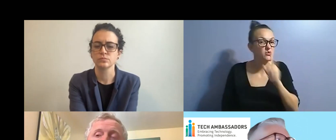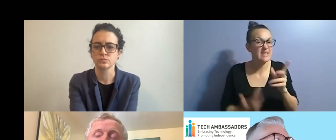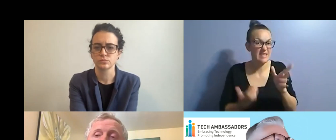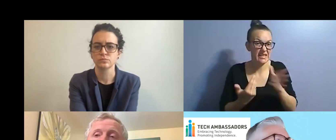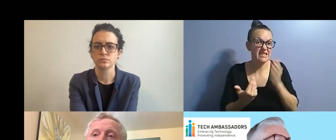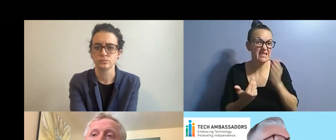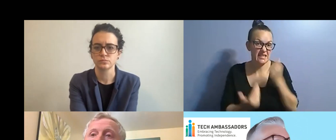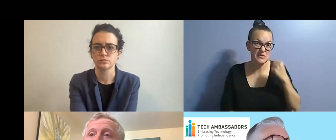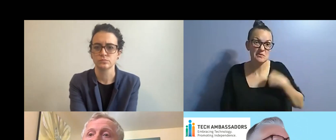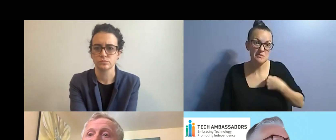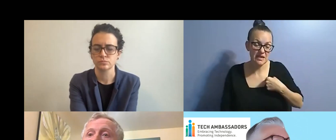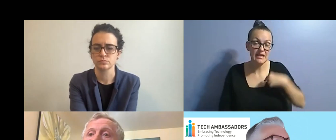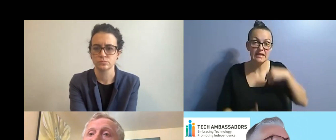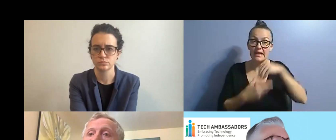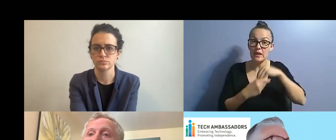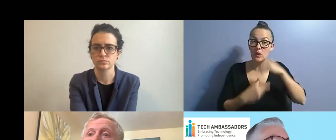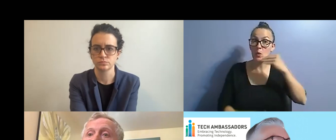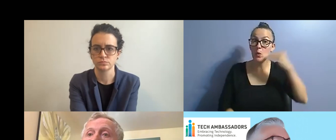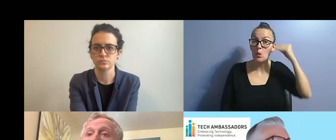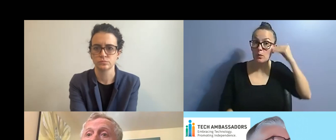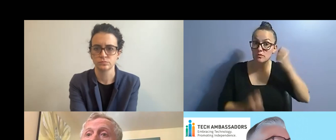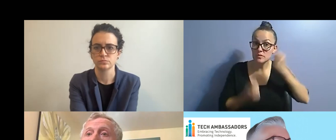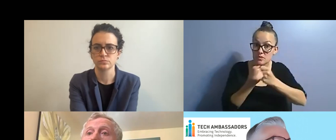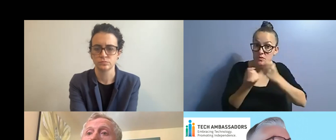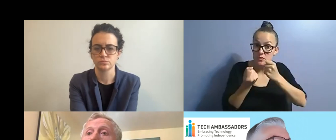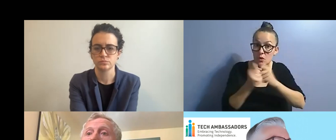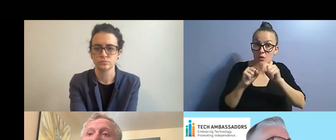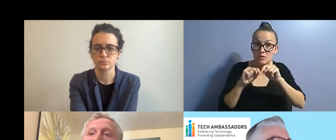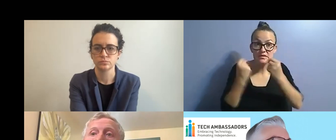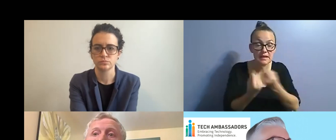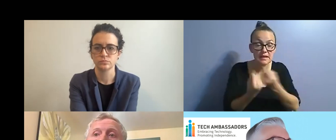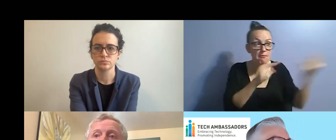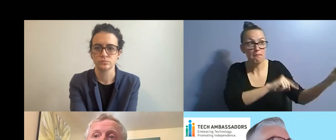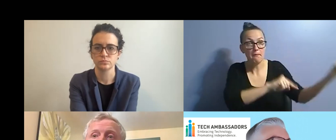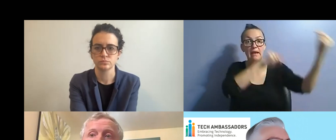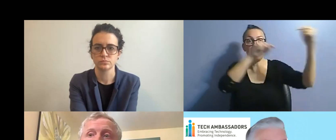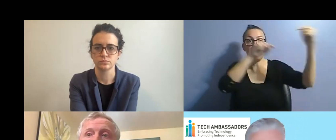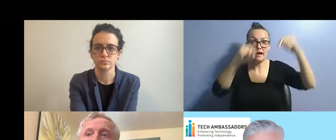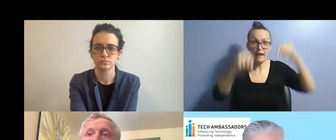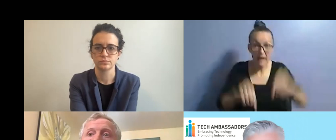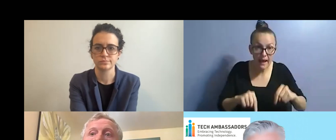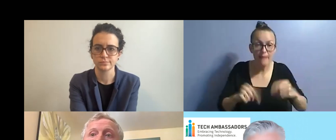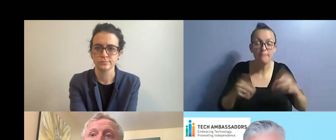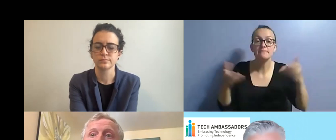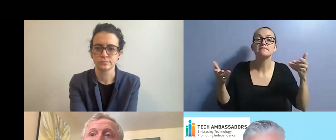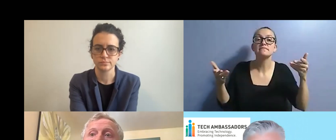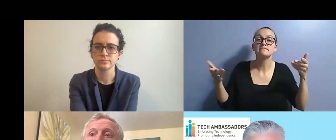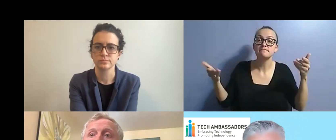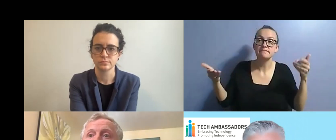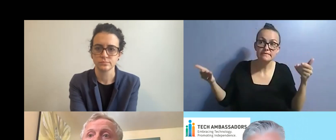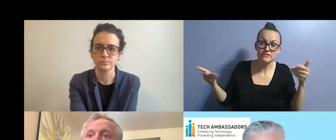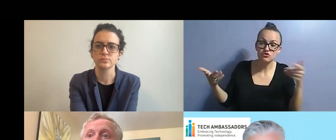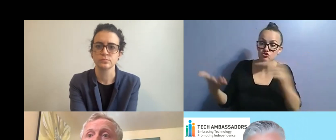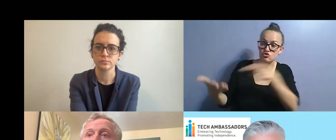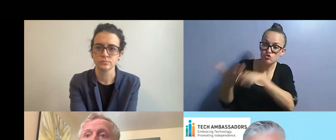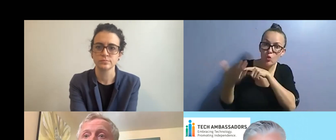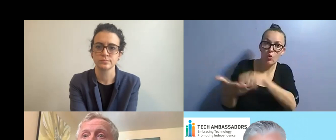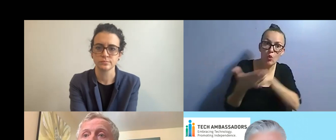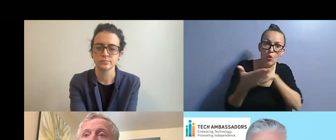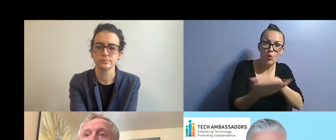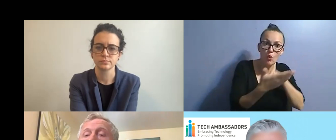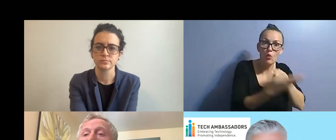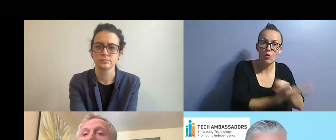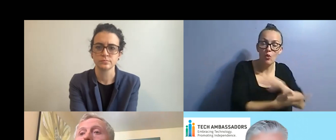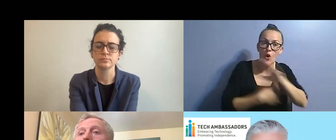the in-home support team, and everyone came to my home and introduced me to different products that